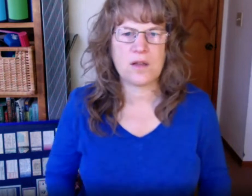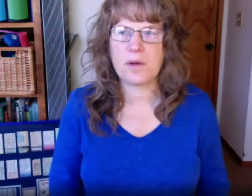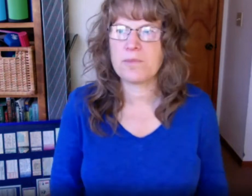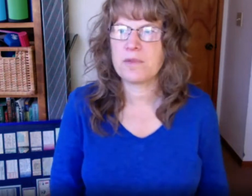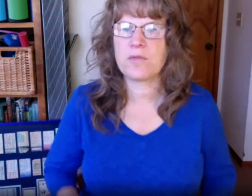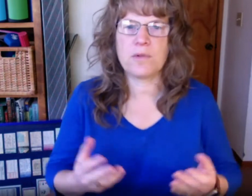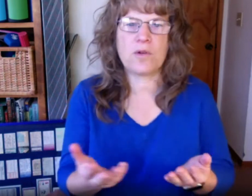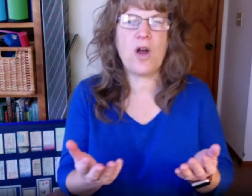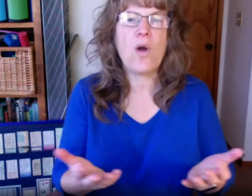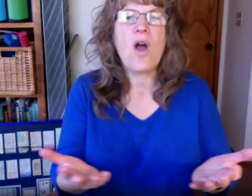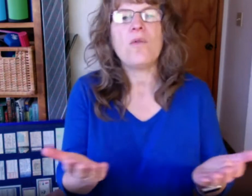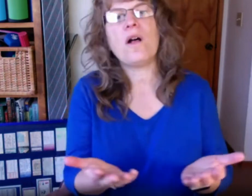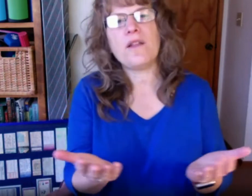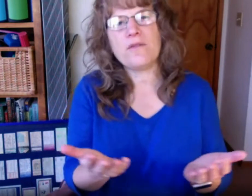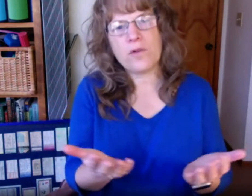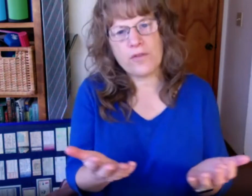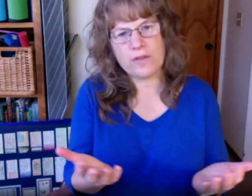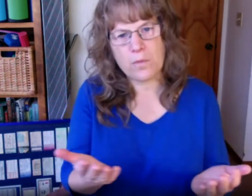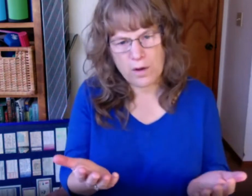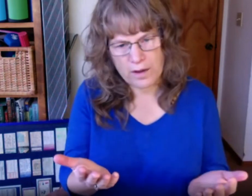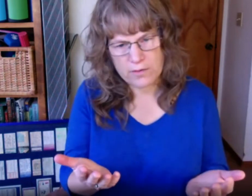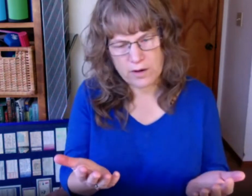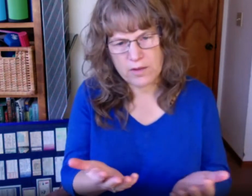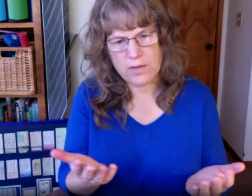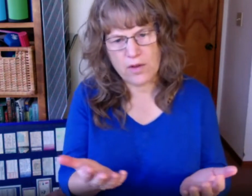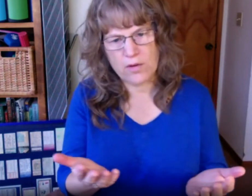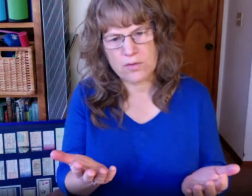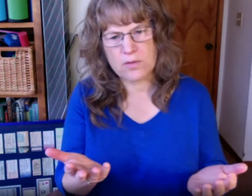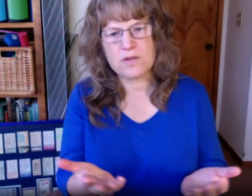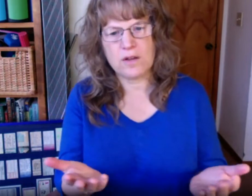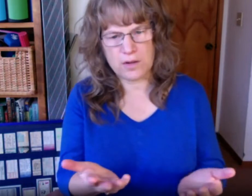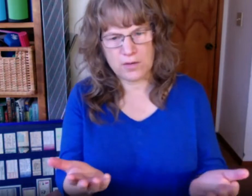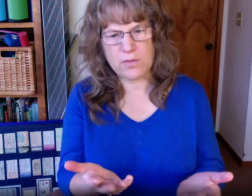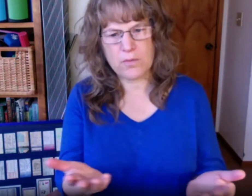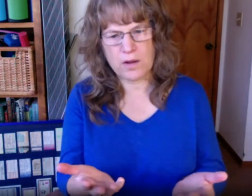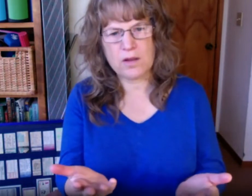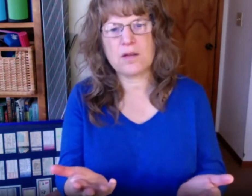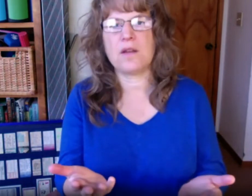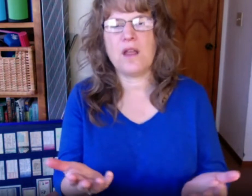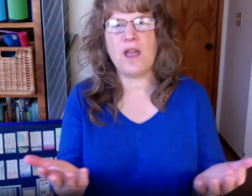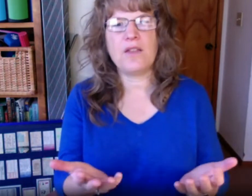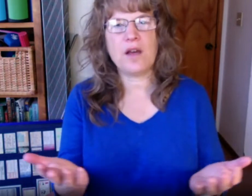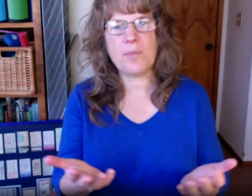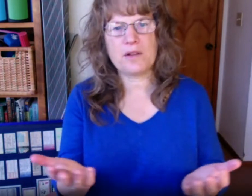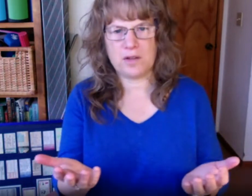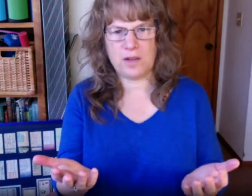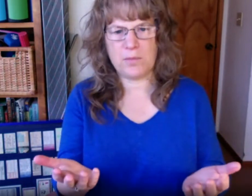up. There's one more. Oh, well, and of course this is what, right? So here's what, and it's a couple of times.